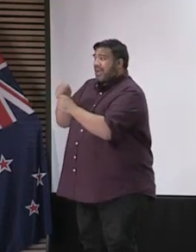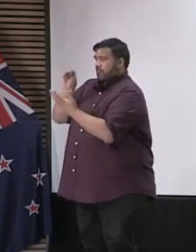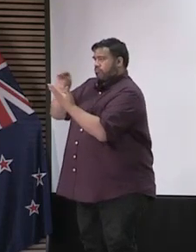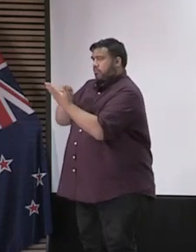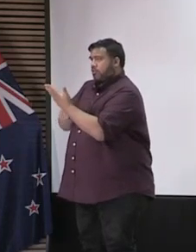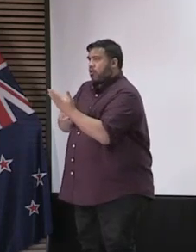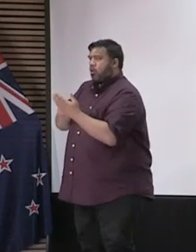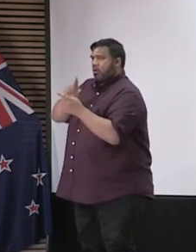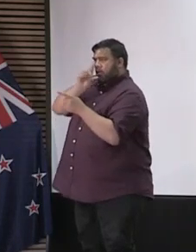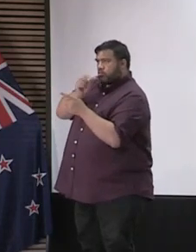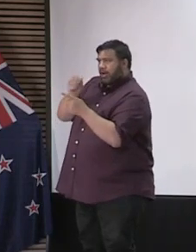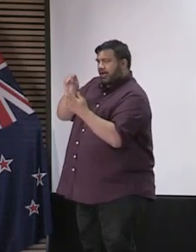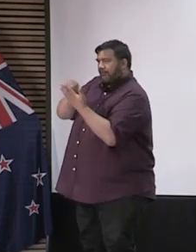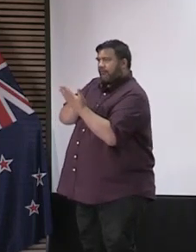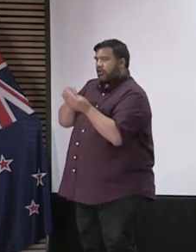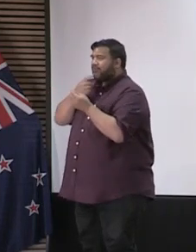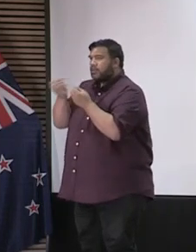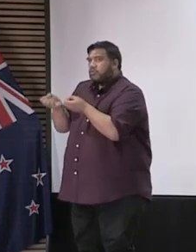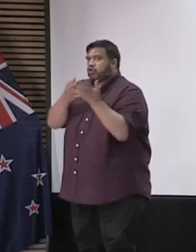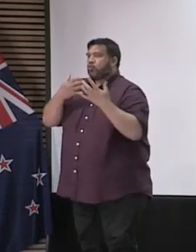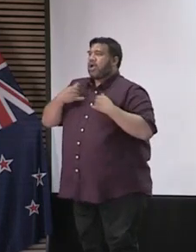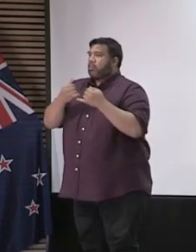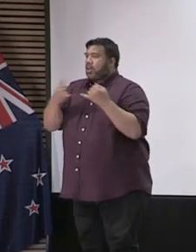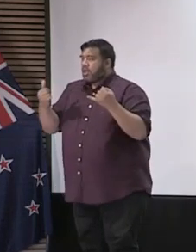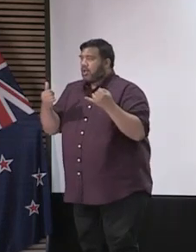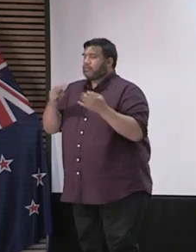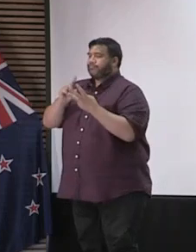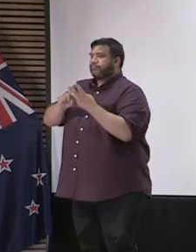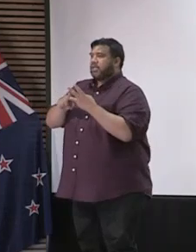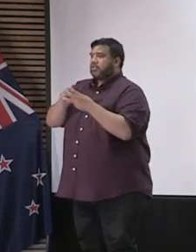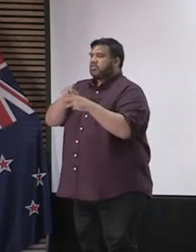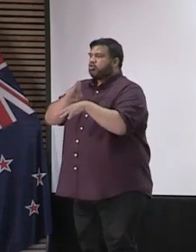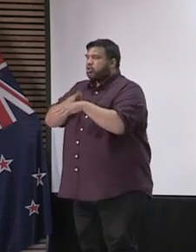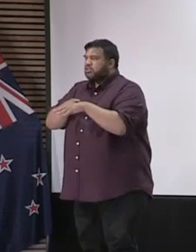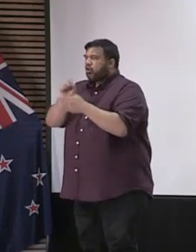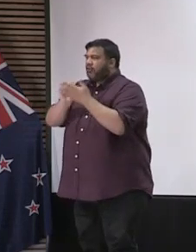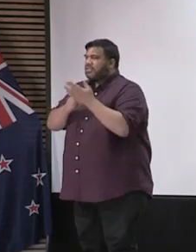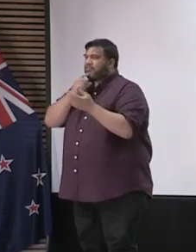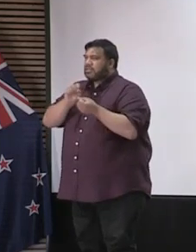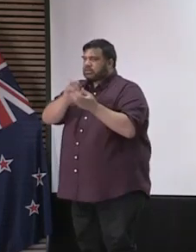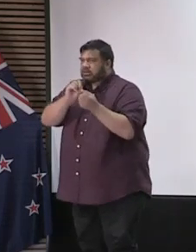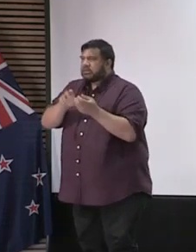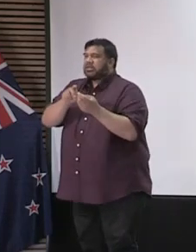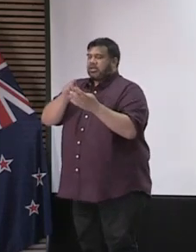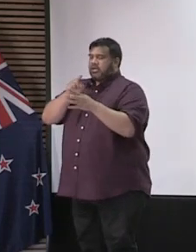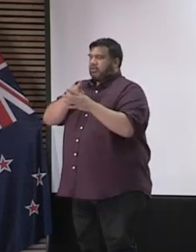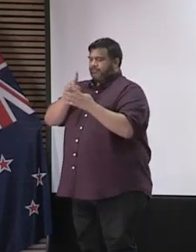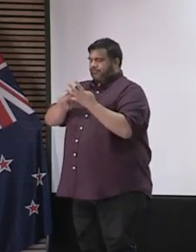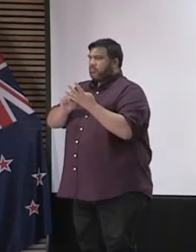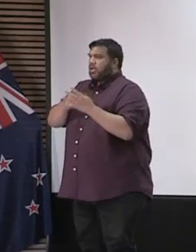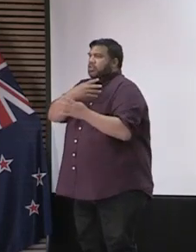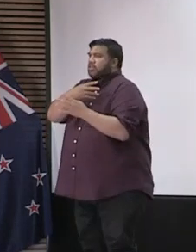Healthline, visits to general practice for influenza-like illness. There is the app, the flu tracker,